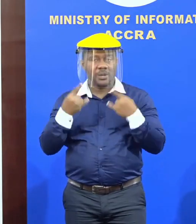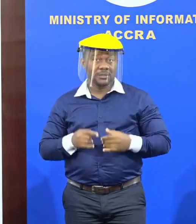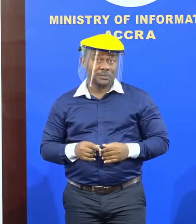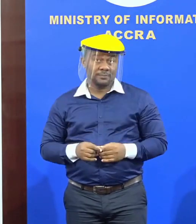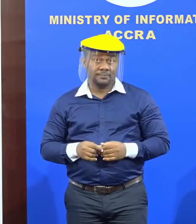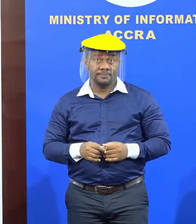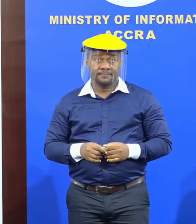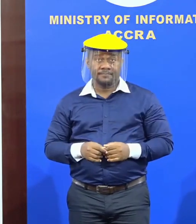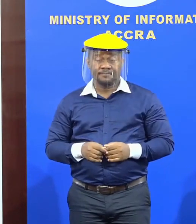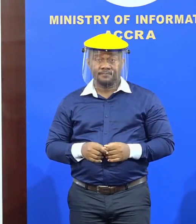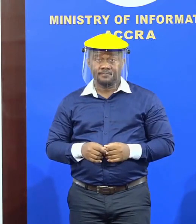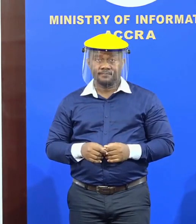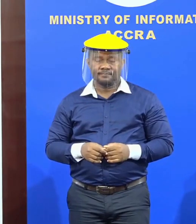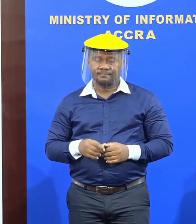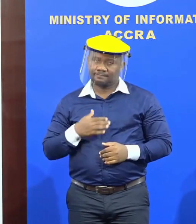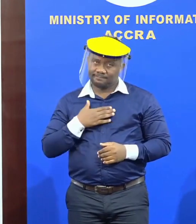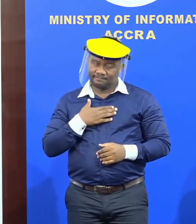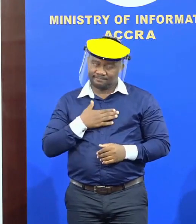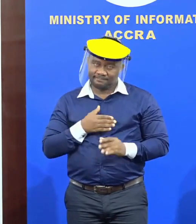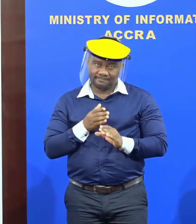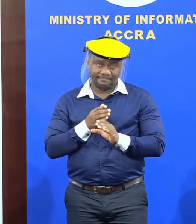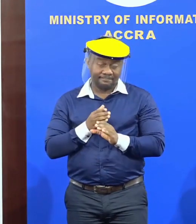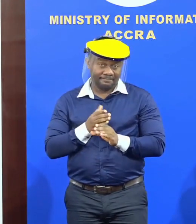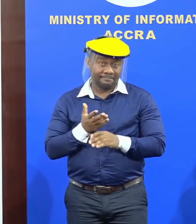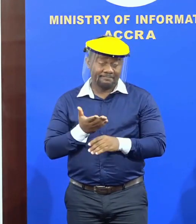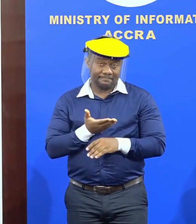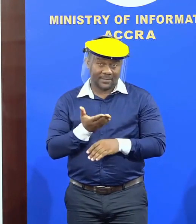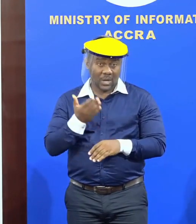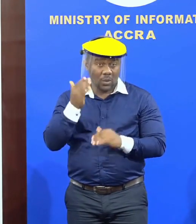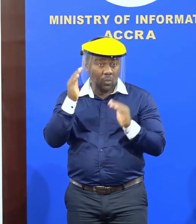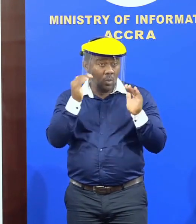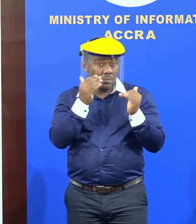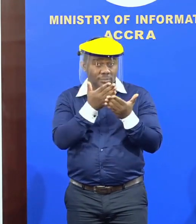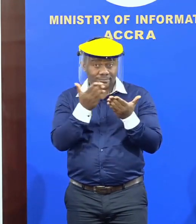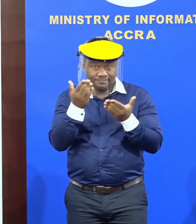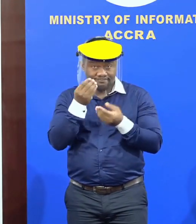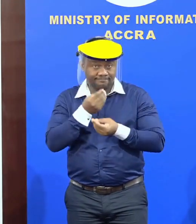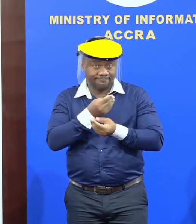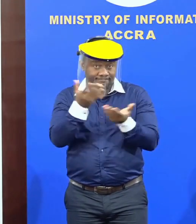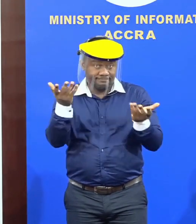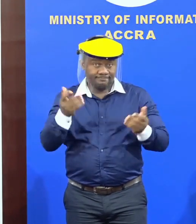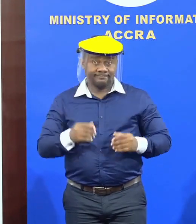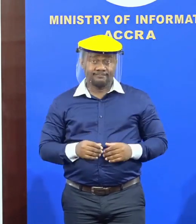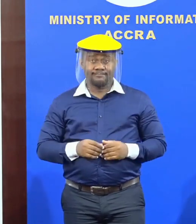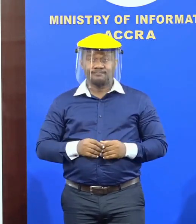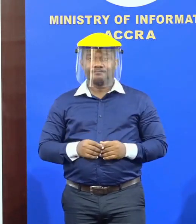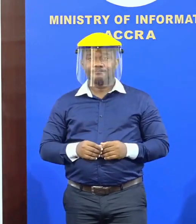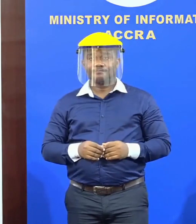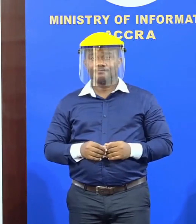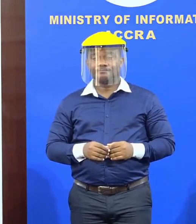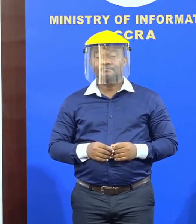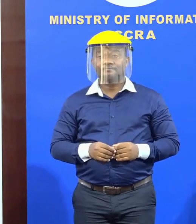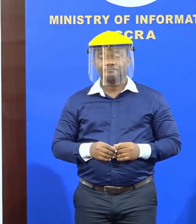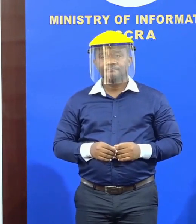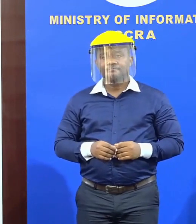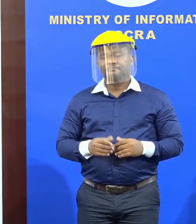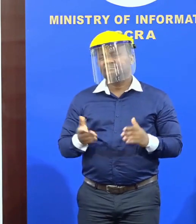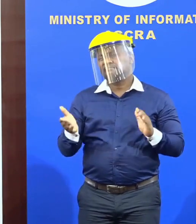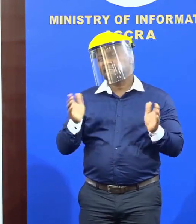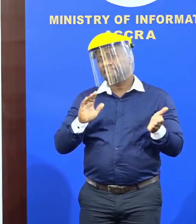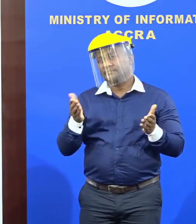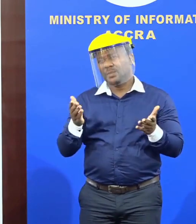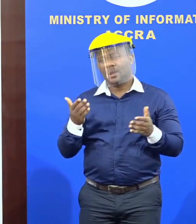So let's take note, and I hope they also get the message. So in conclusion, compared to the